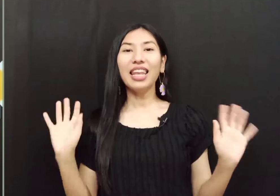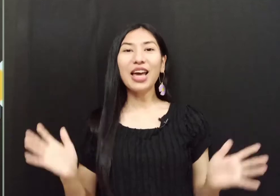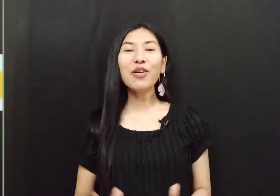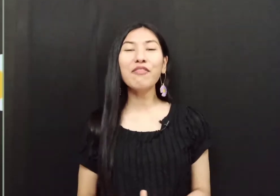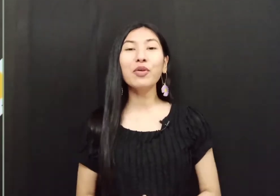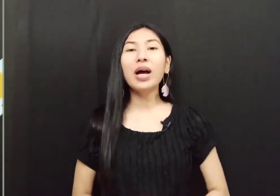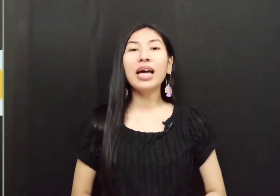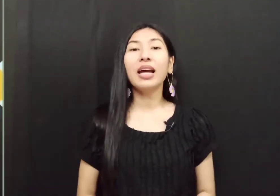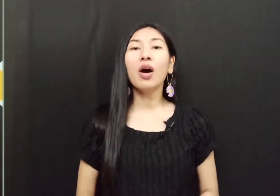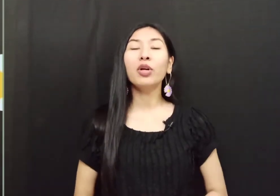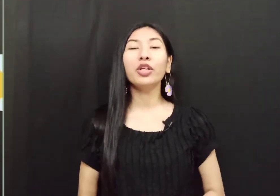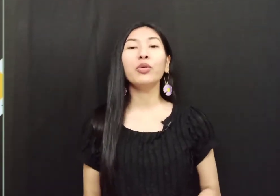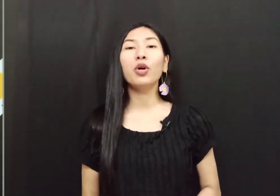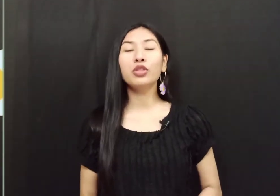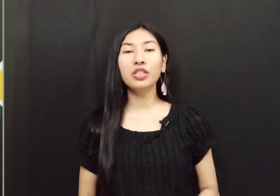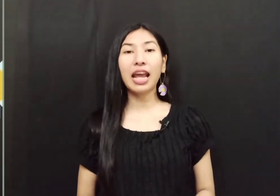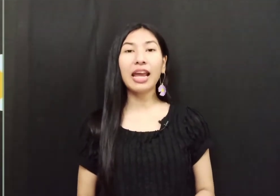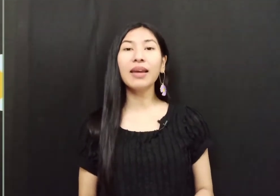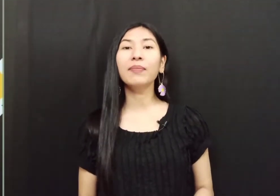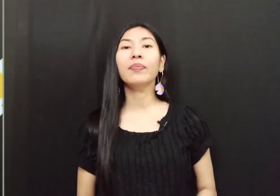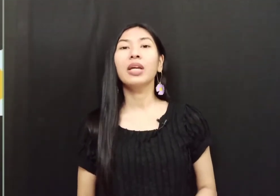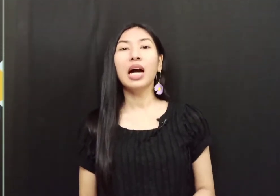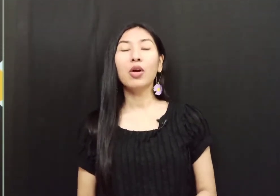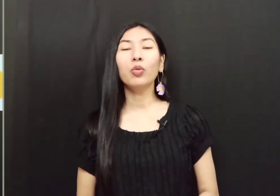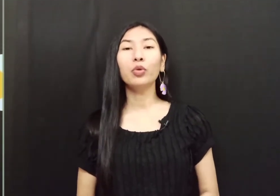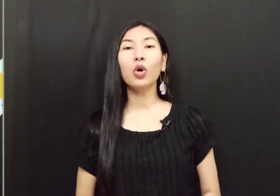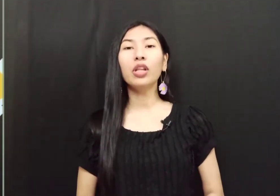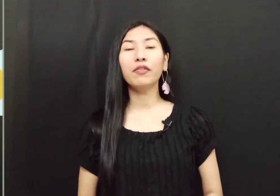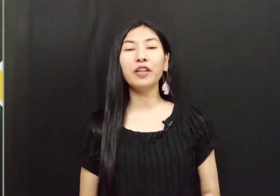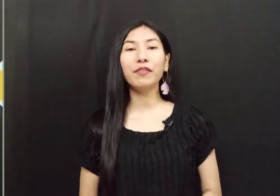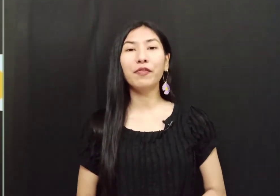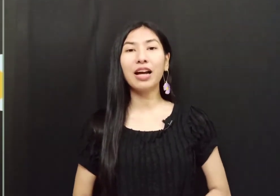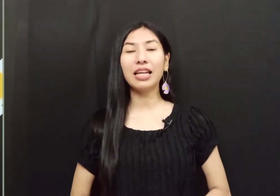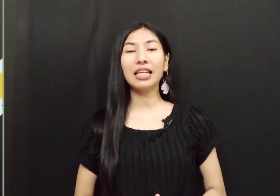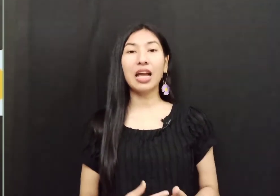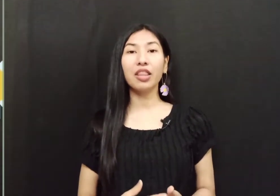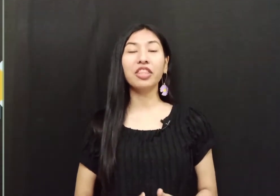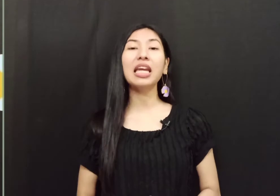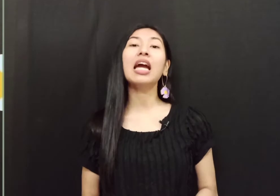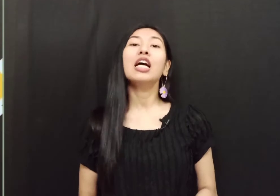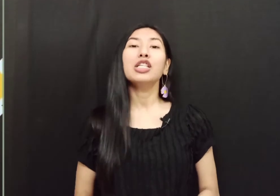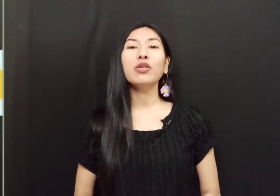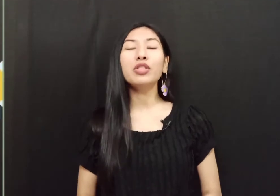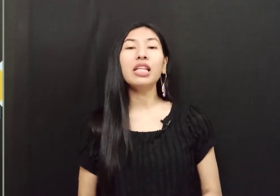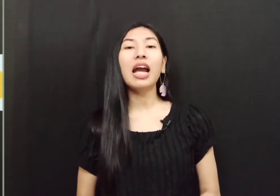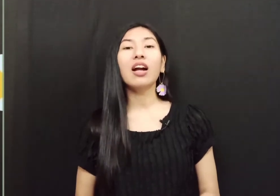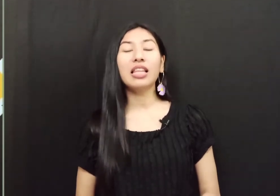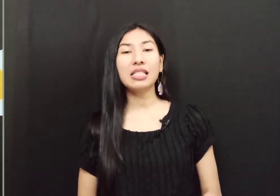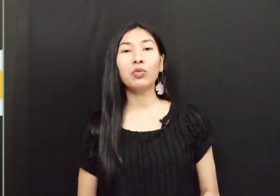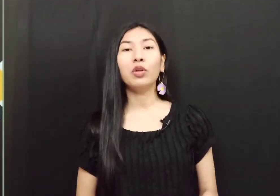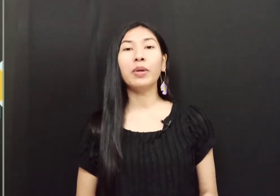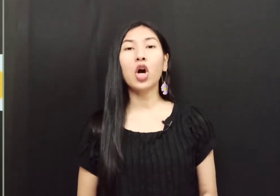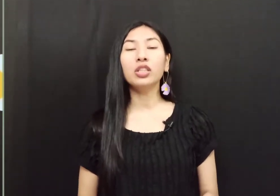Hello everyone, how are you all today? I hope you all are fit, fine and healthy. So today our lesson will be on the